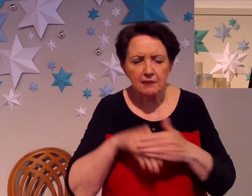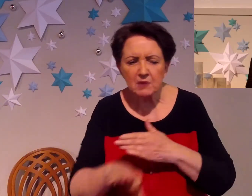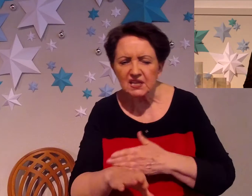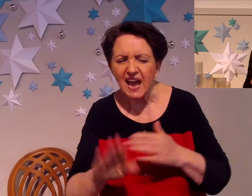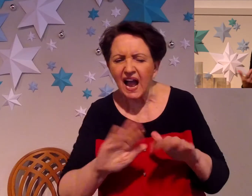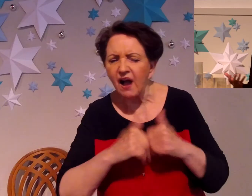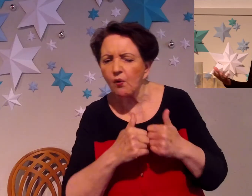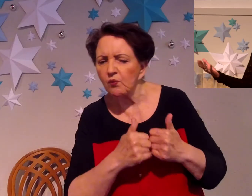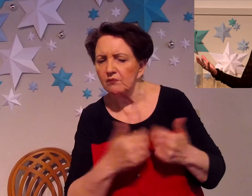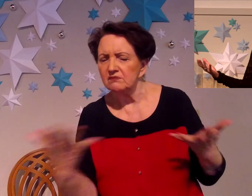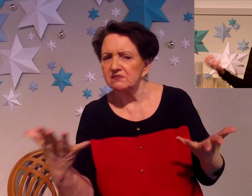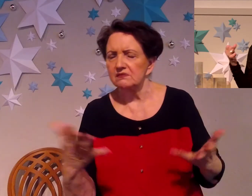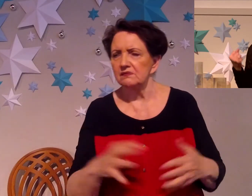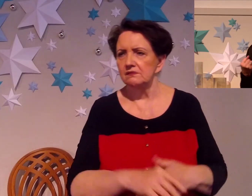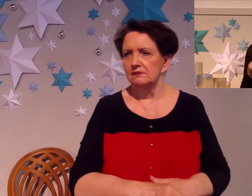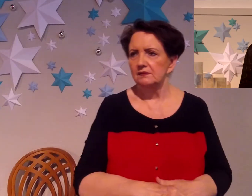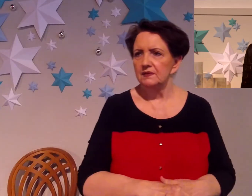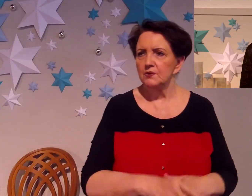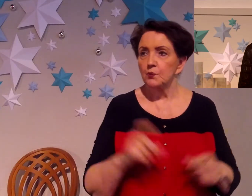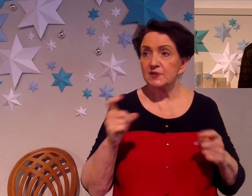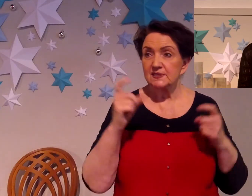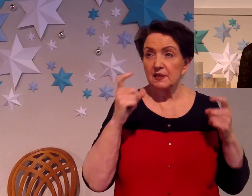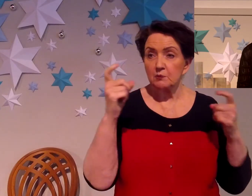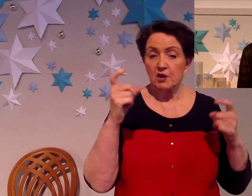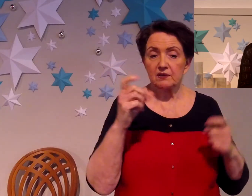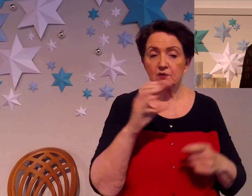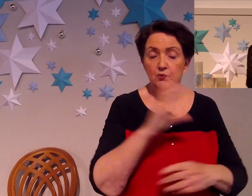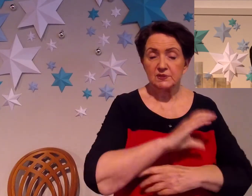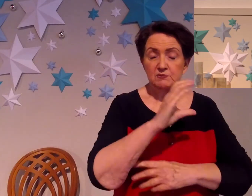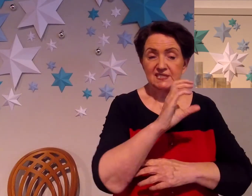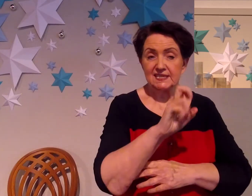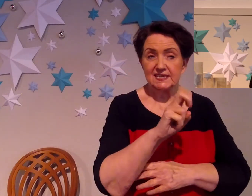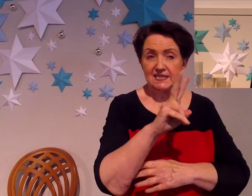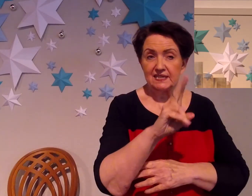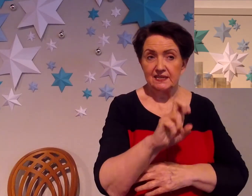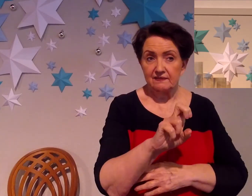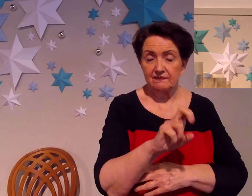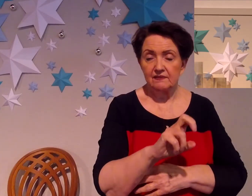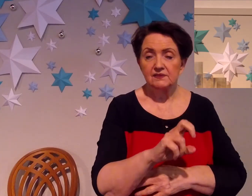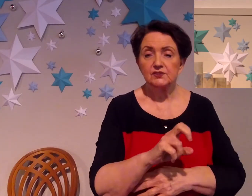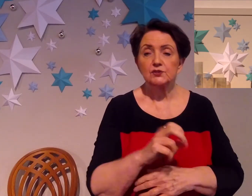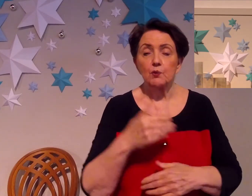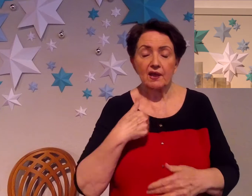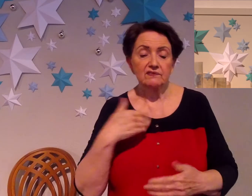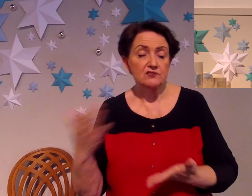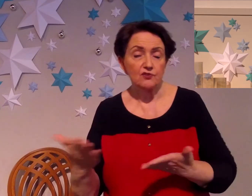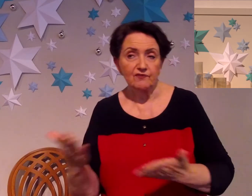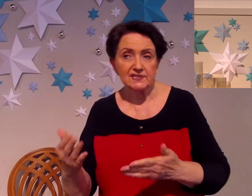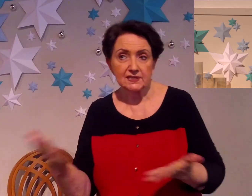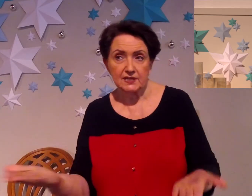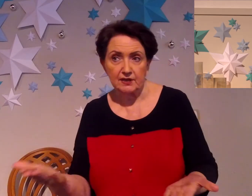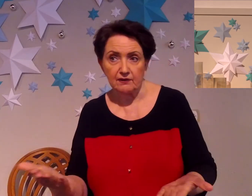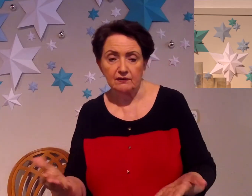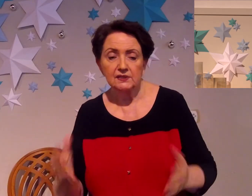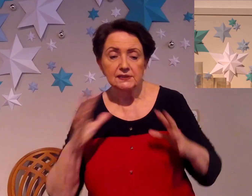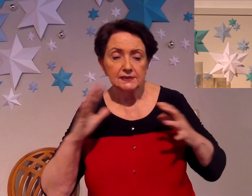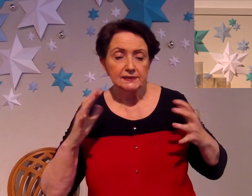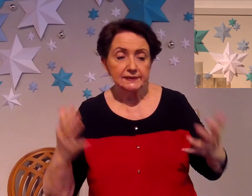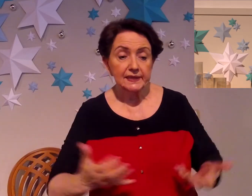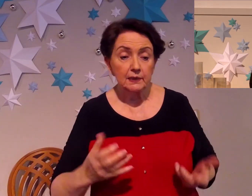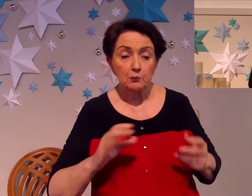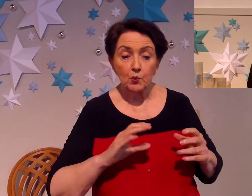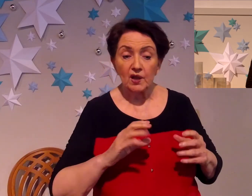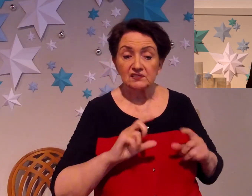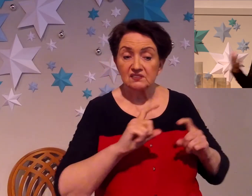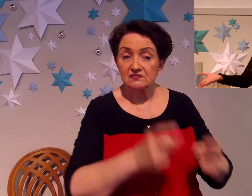Because, we celebrated Christmas Eve, good German tradition, and we had the Christmas Eve services here. Santa presents were not there